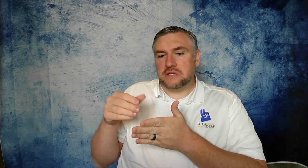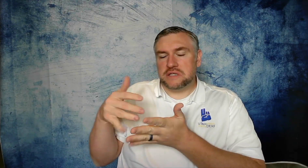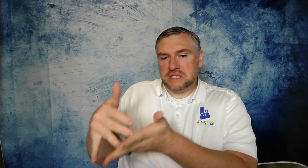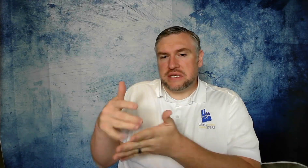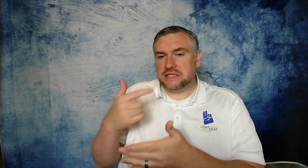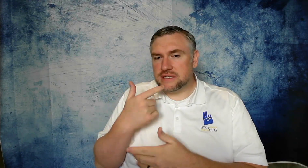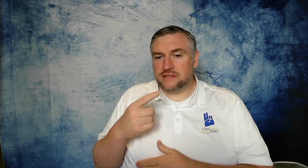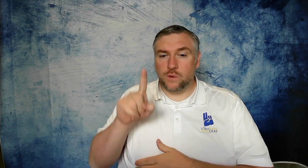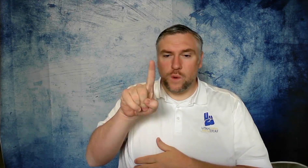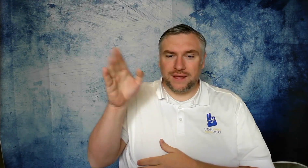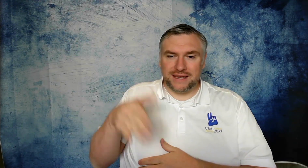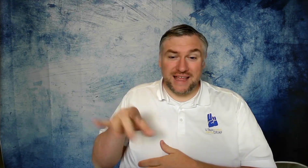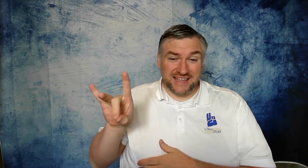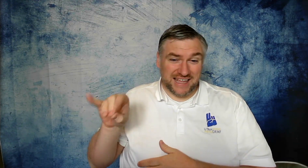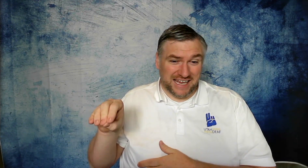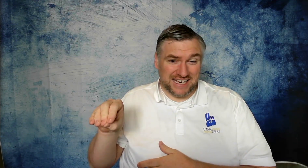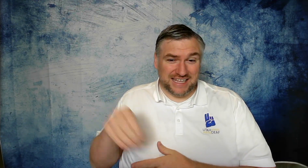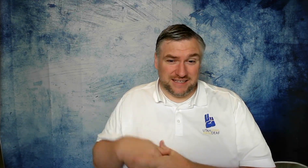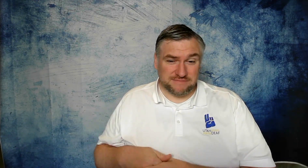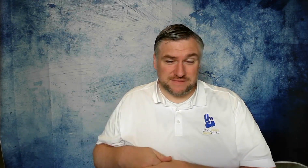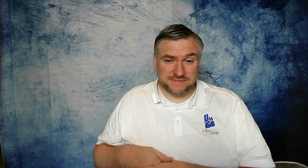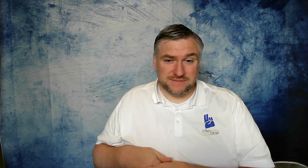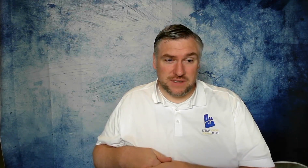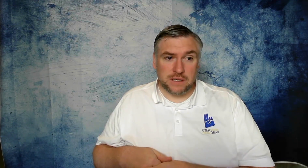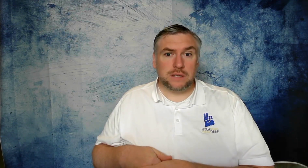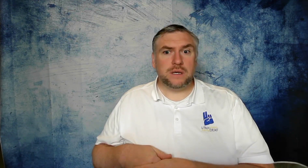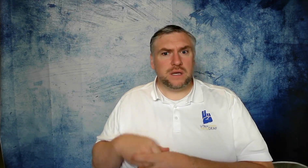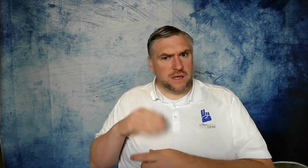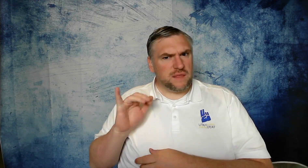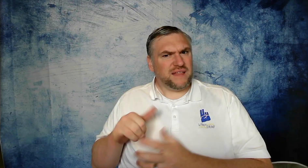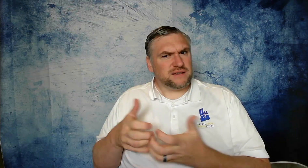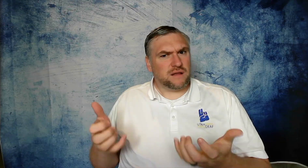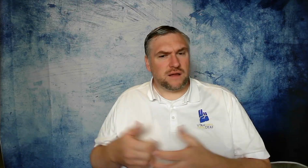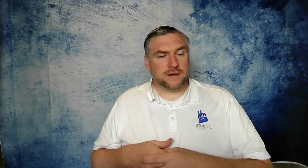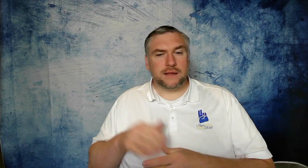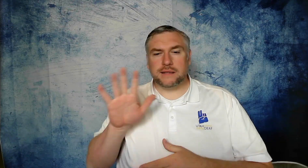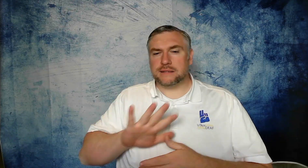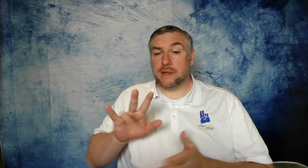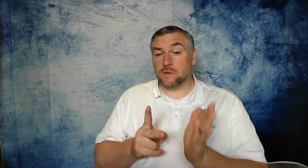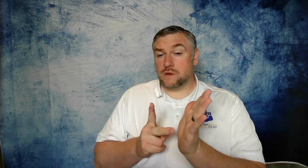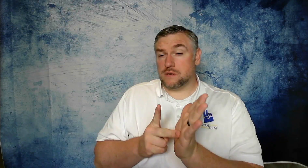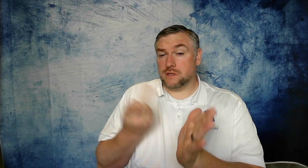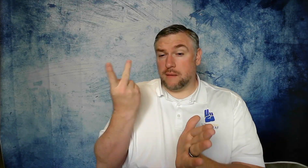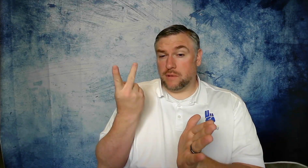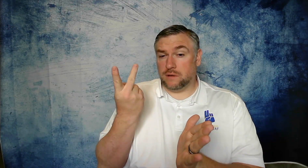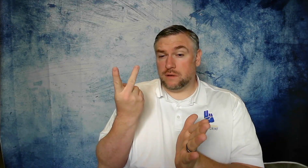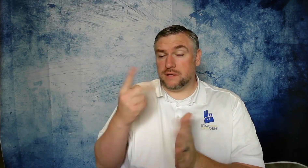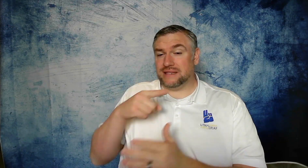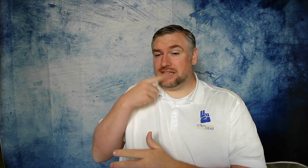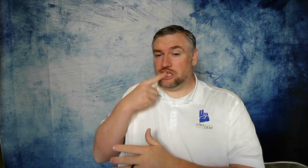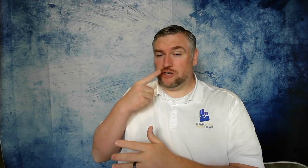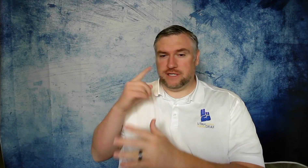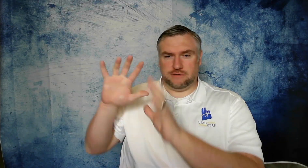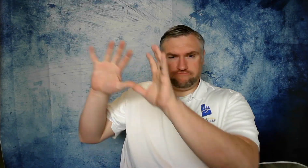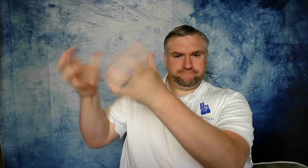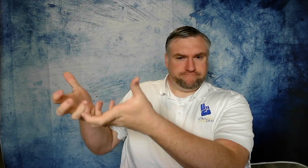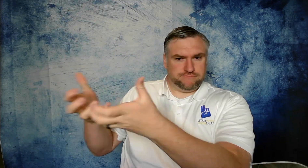Another study says 1 out of 80 deaf students. But that's a lot. That's about double the hearing